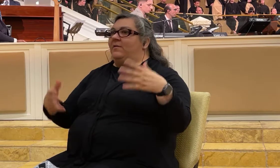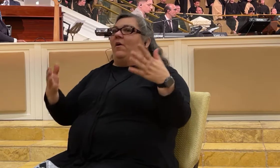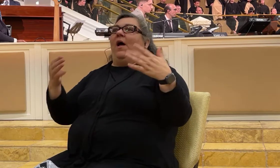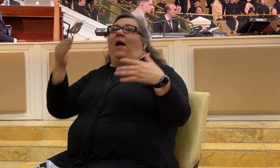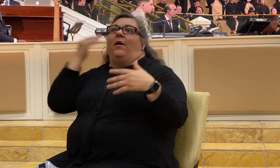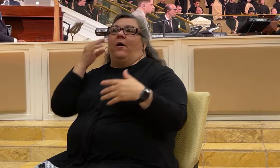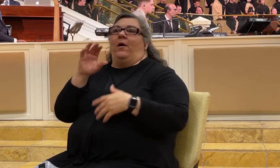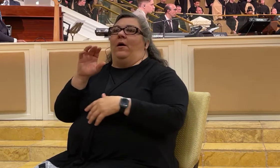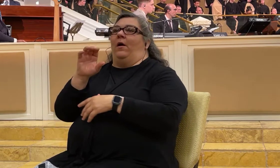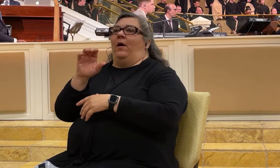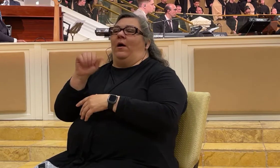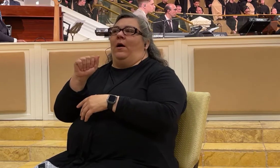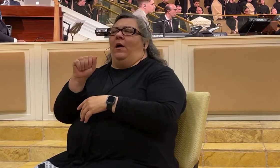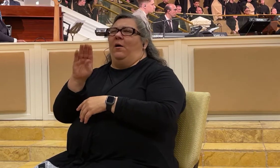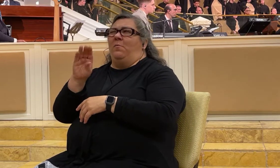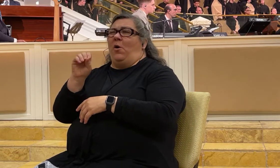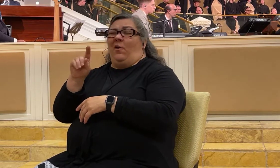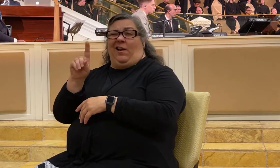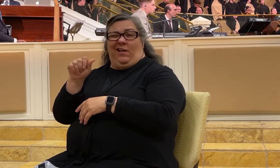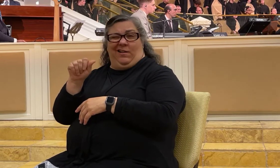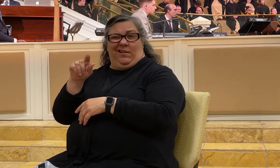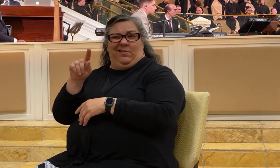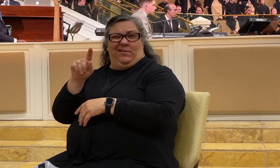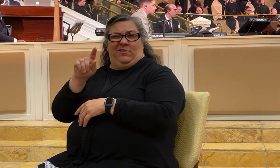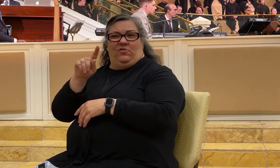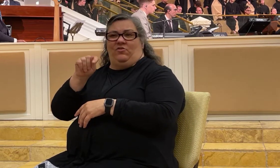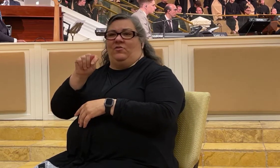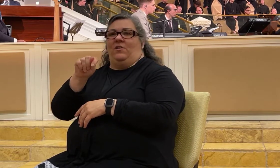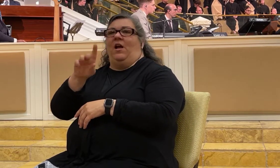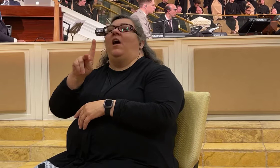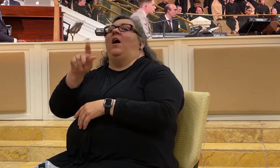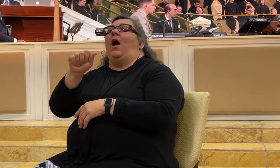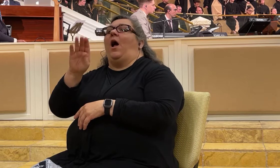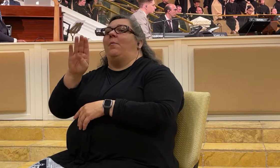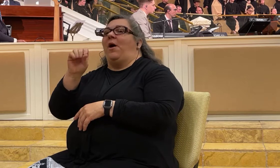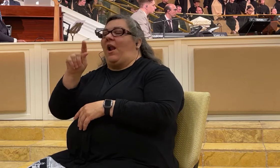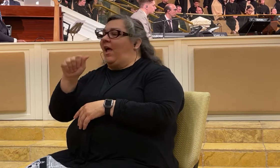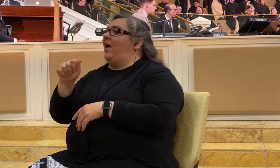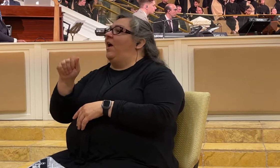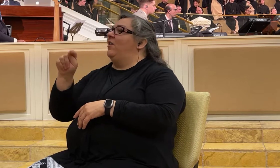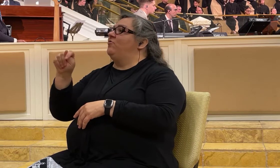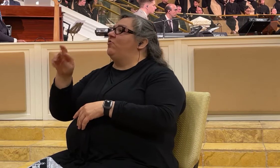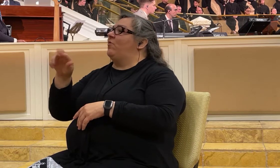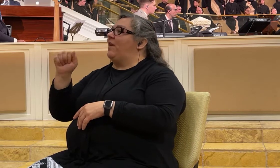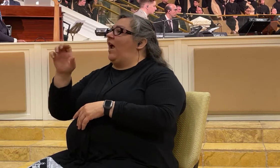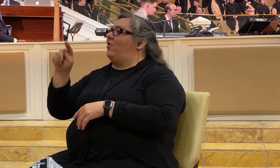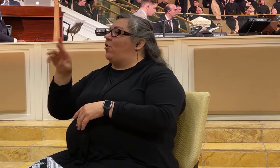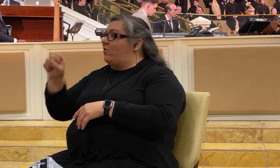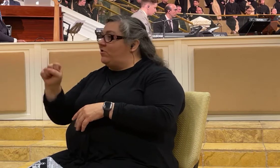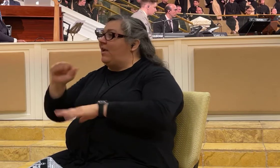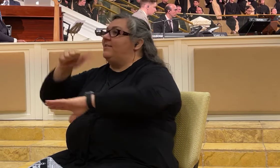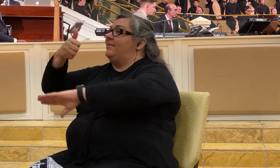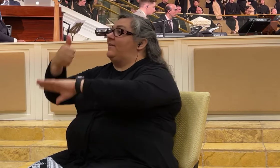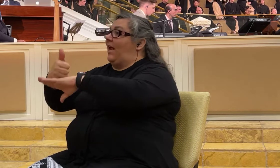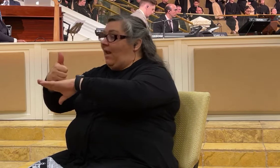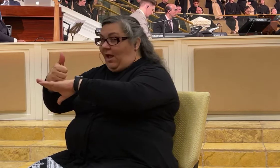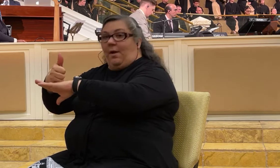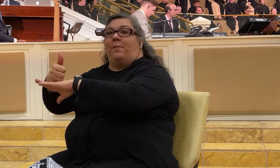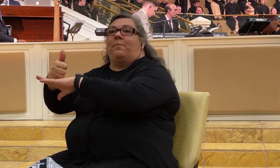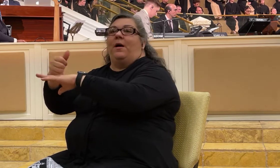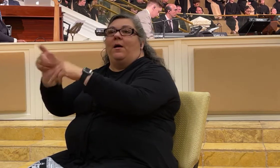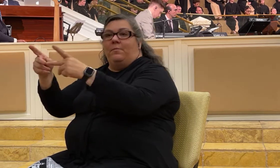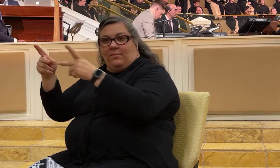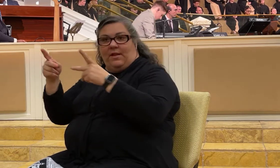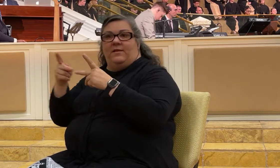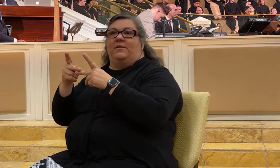but I know Kubota Tractor is putting in a new plant in Elk Grove at Grant Line in 99. And I know I was talking to the